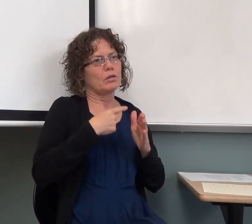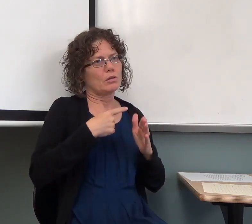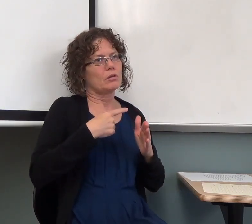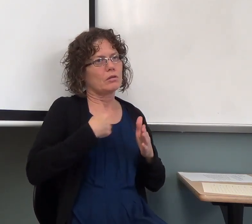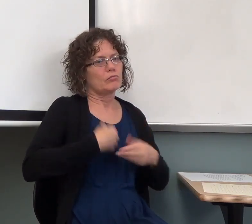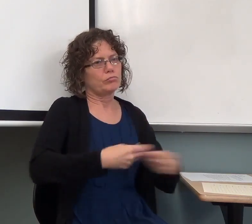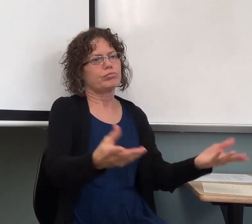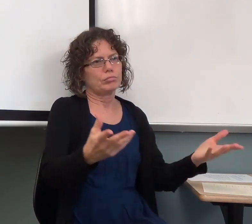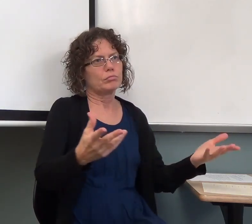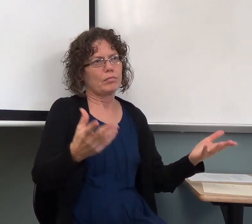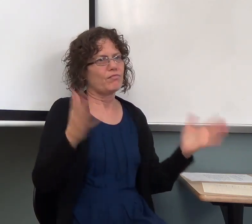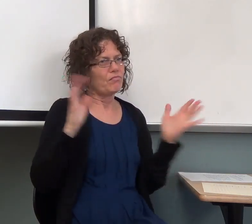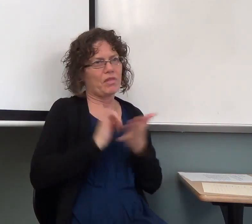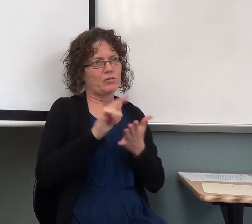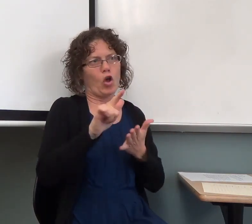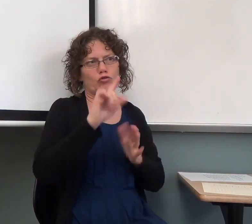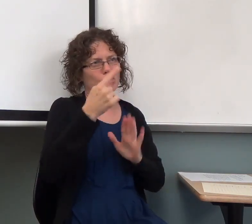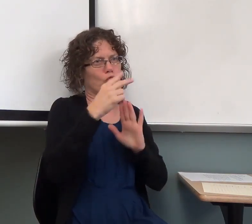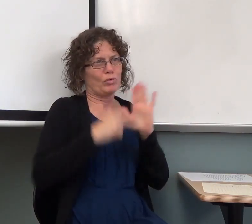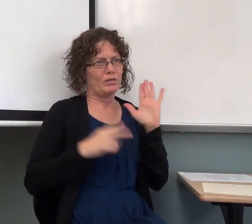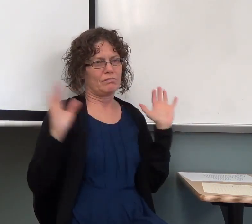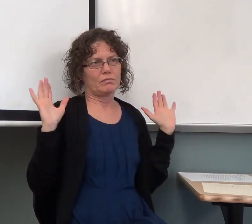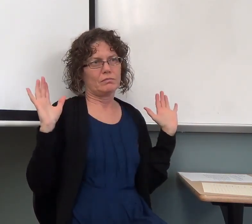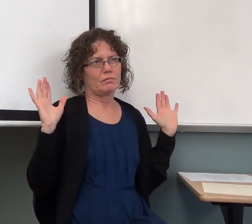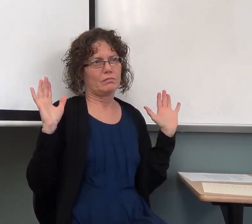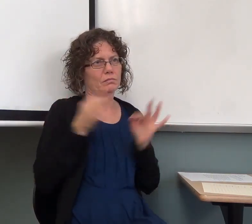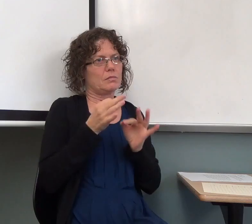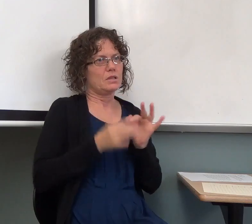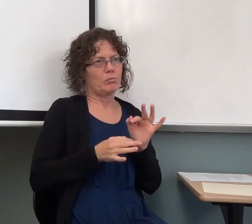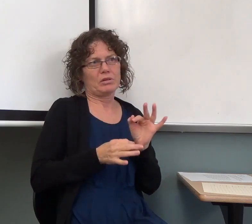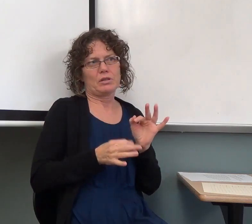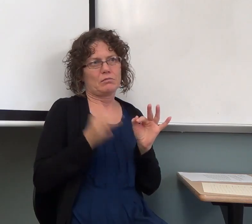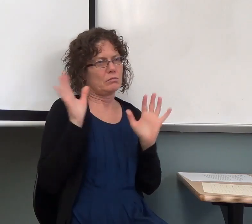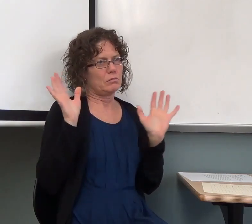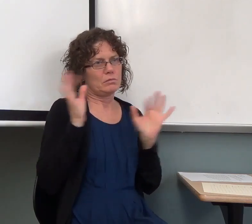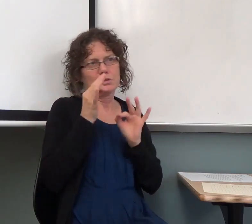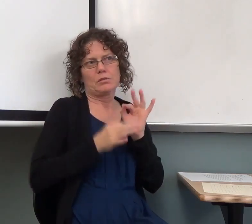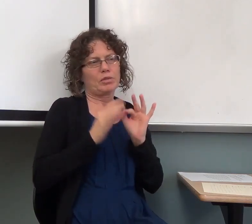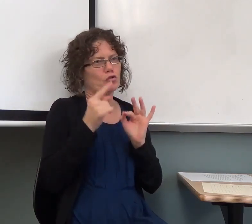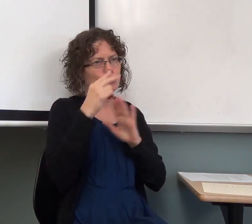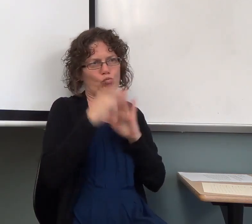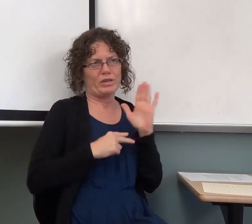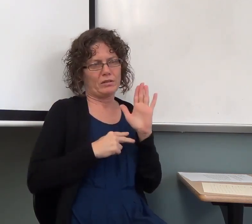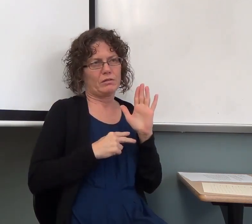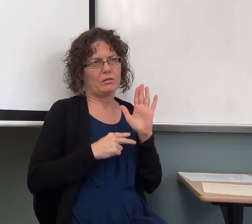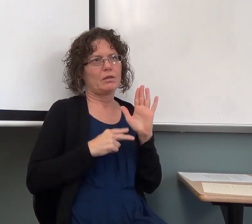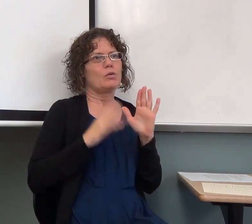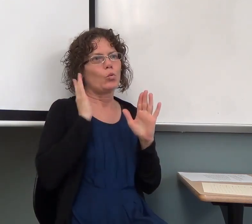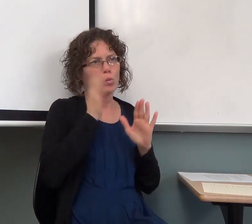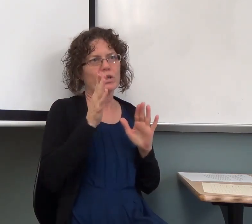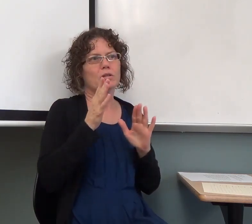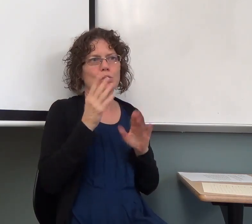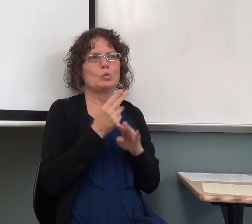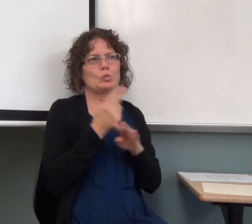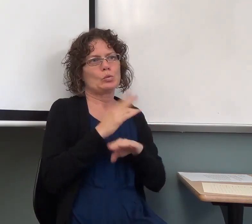all you have to do. Simple homework assignment, read what I'm handing out, okay? And we'll work with this on Monday, and it'll make sense as to why I'm